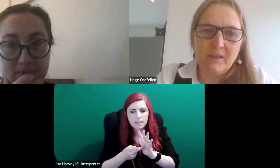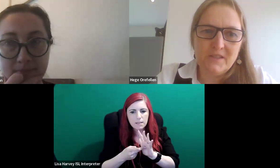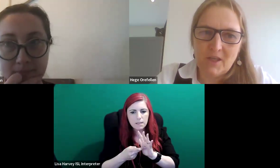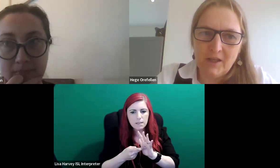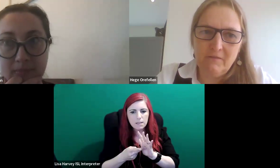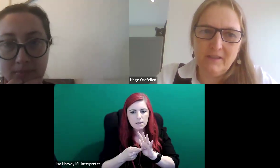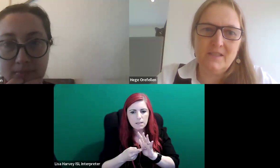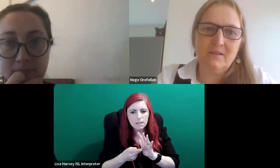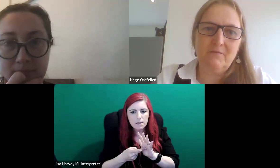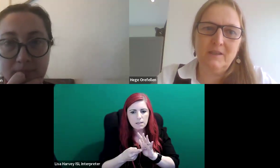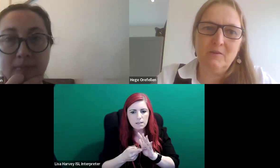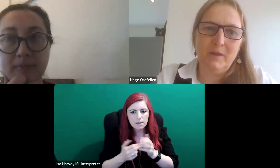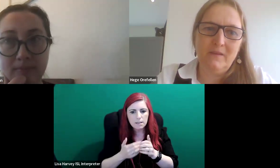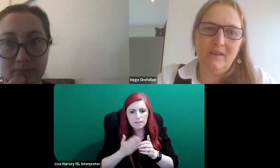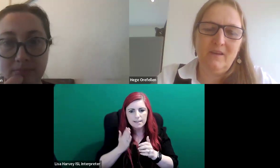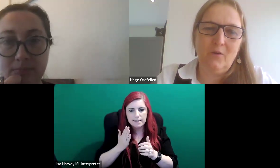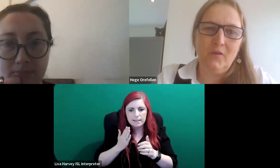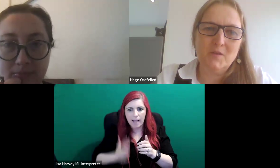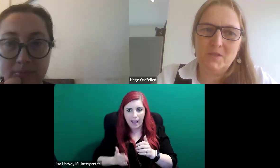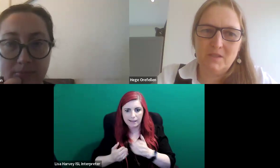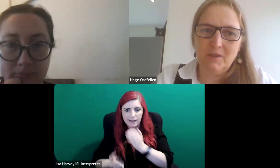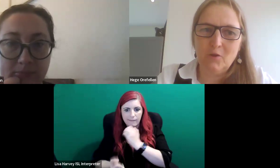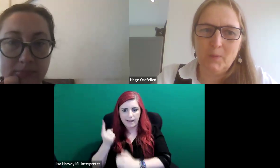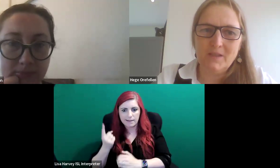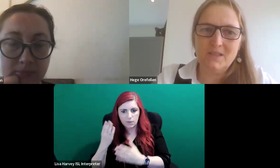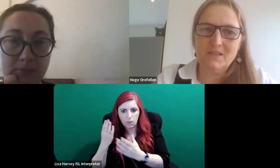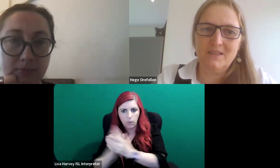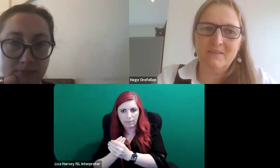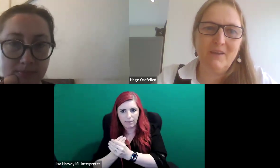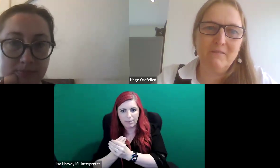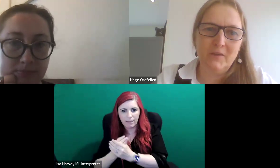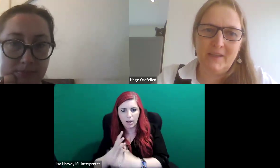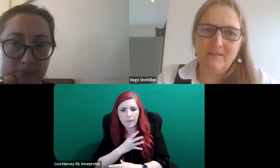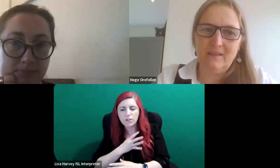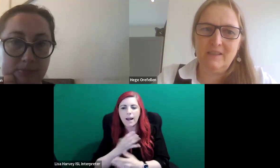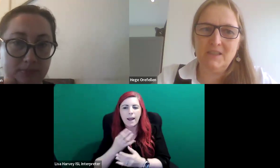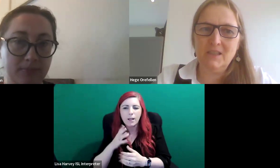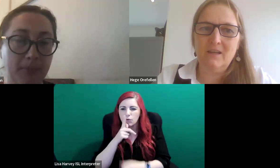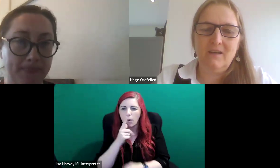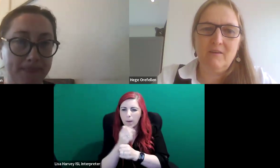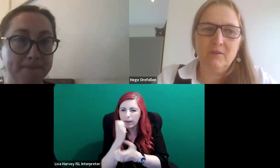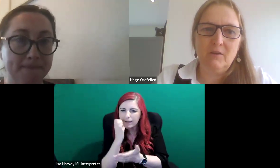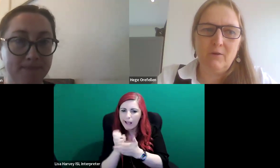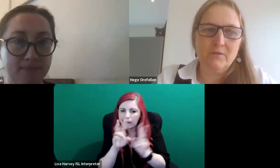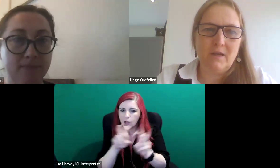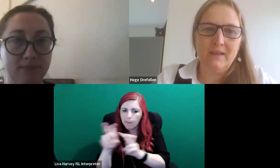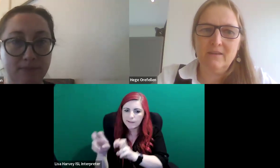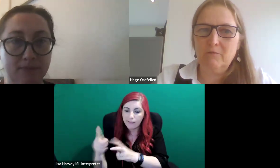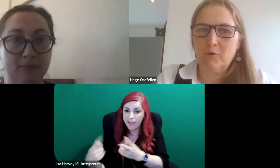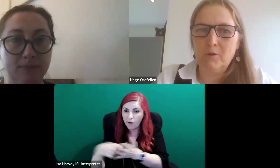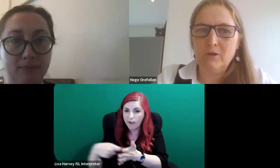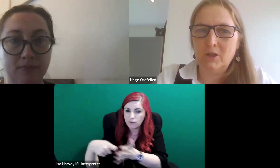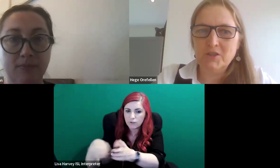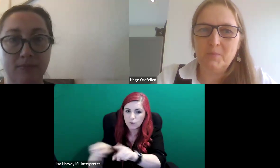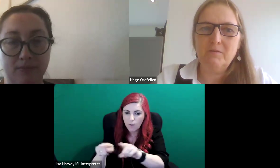you can arrange side events with the committee on specific topics, and we have done that in addition. We have also